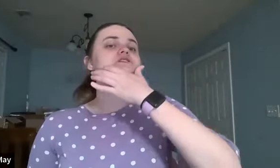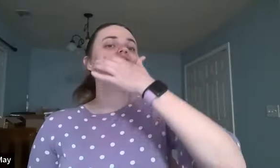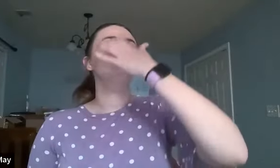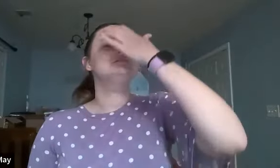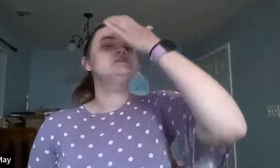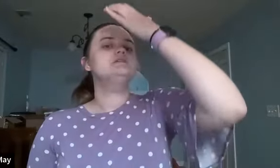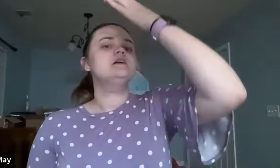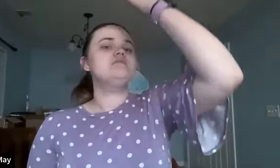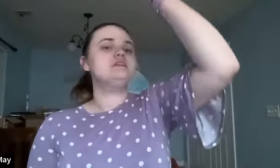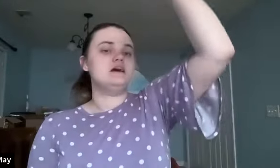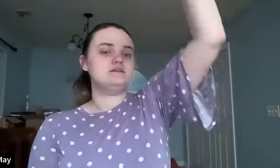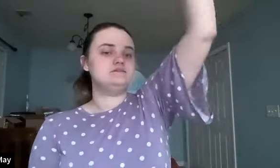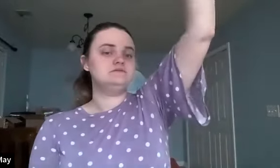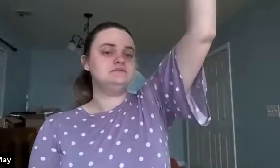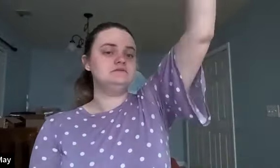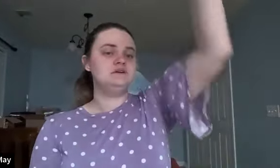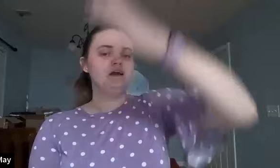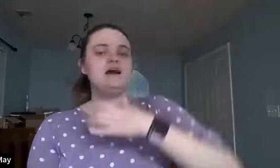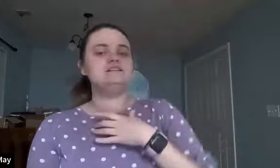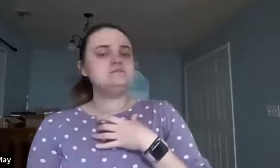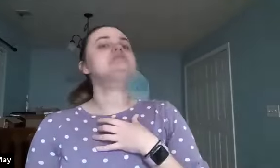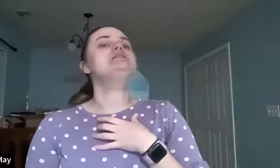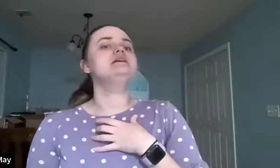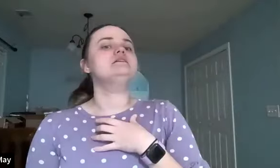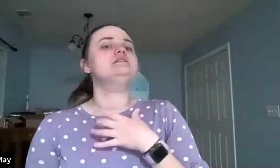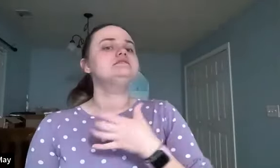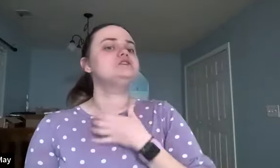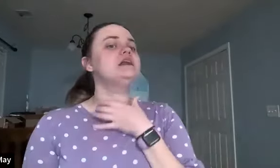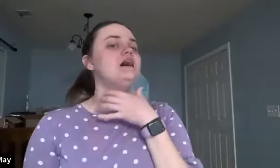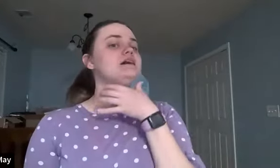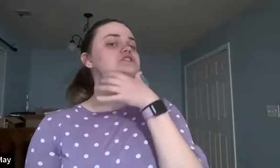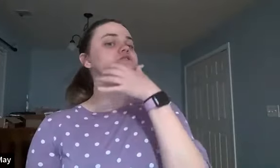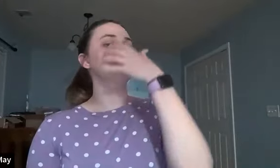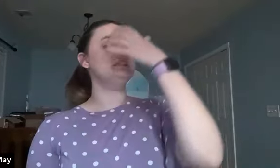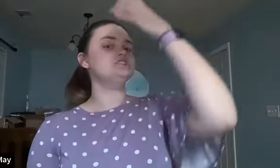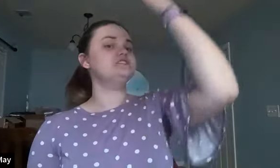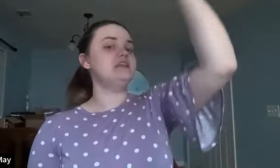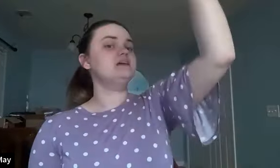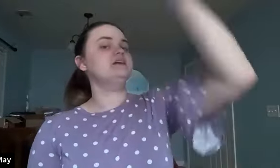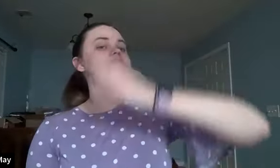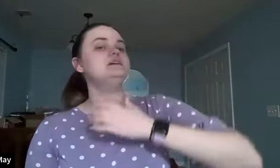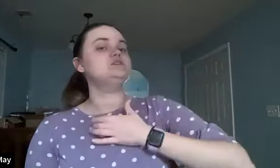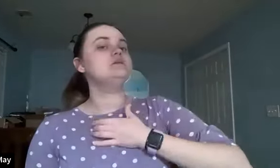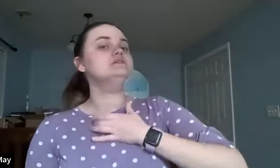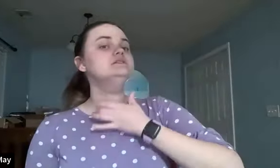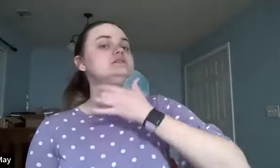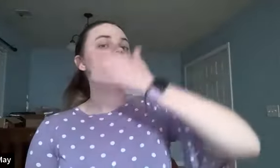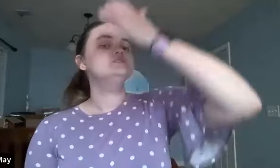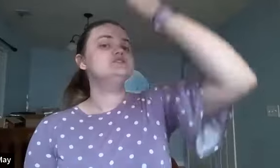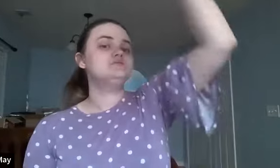motion of the neck. I typically like lift your head high to show like it's just the neck that it keeps going.